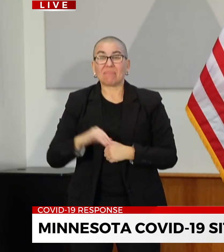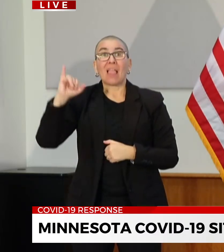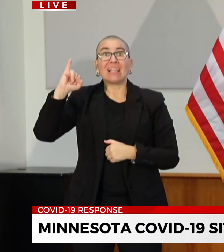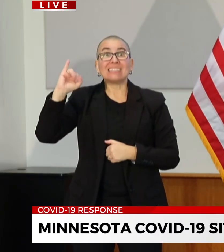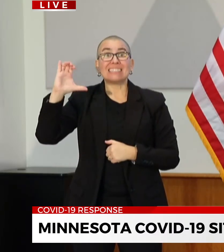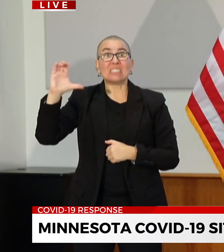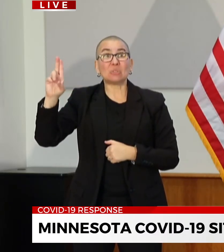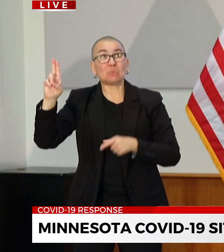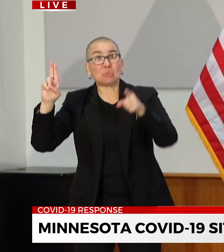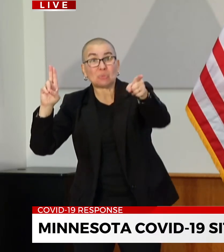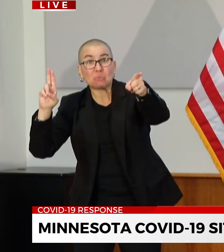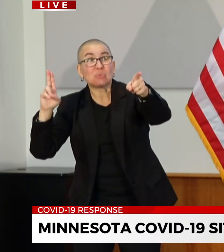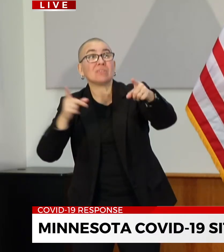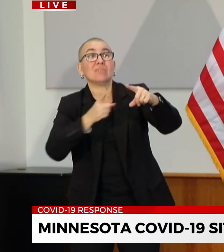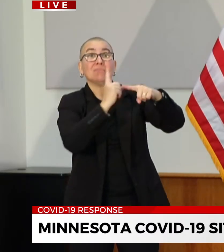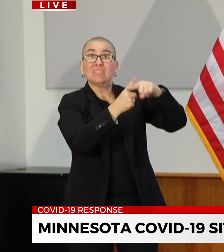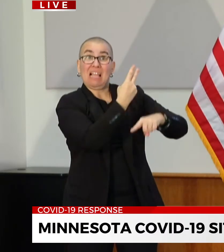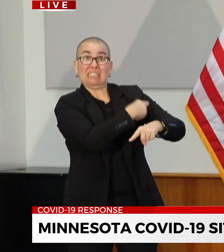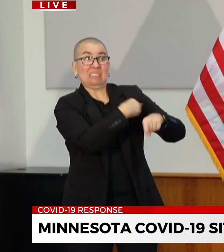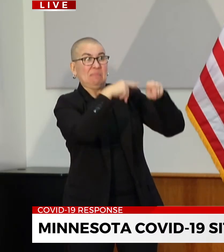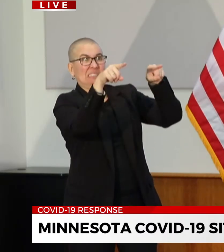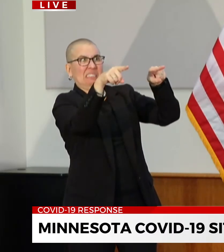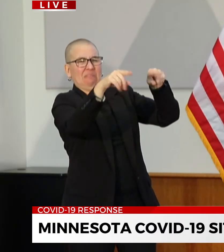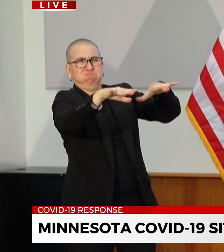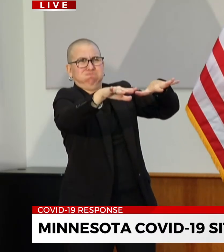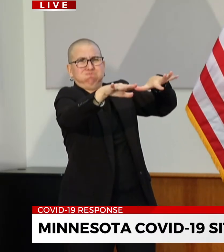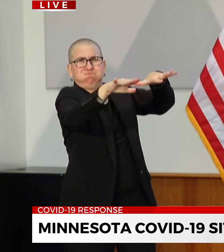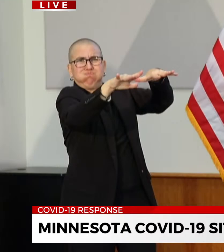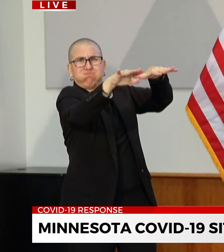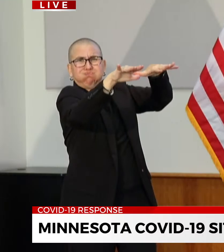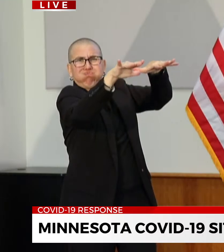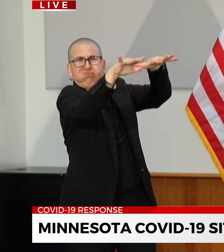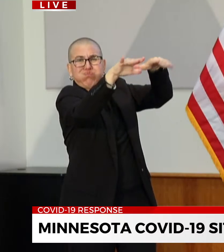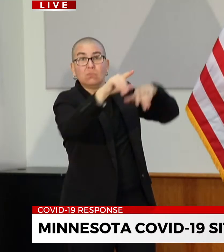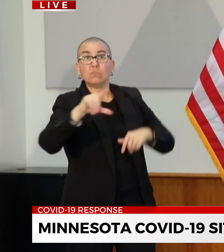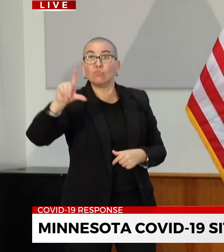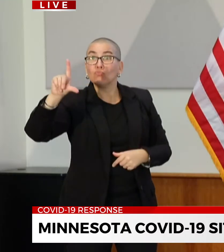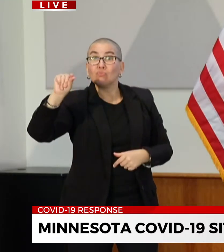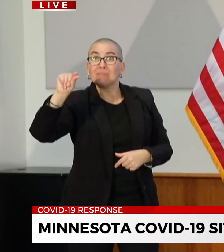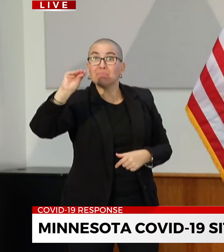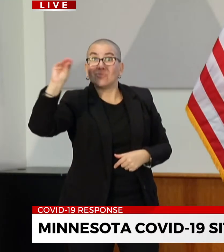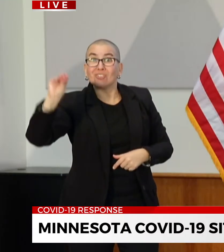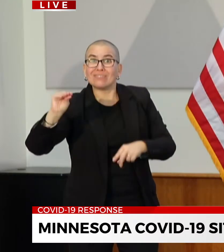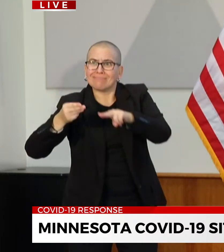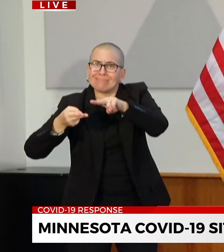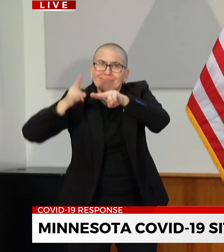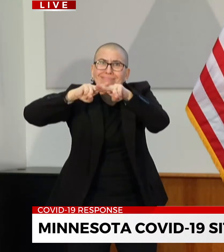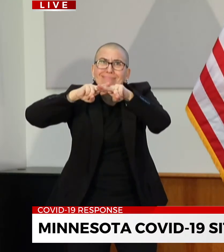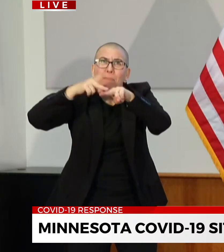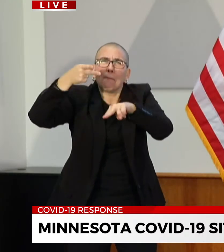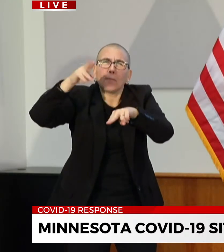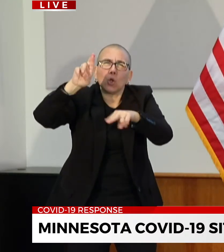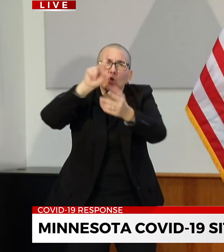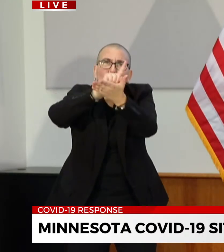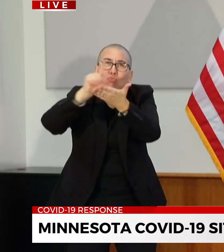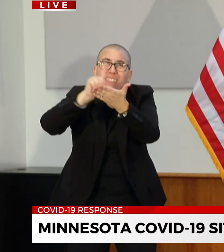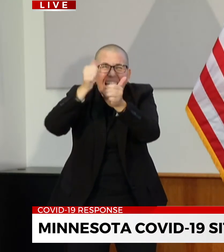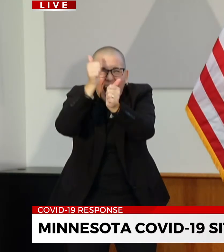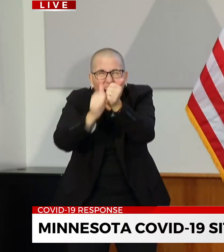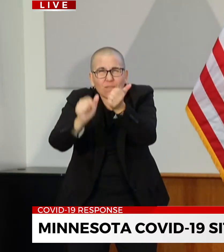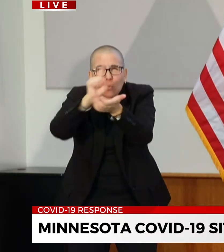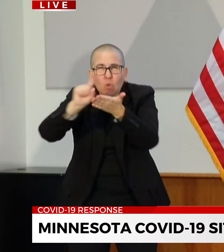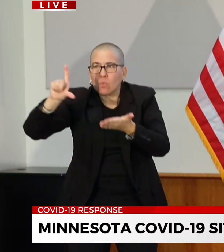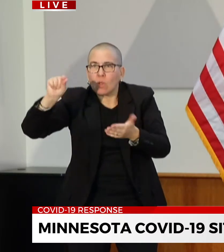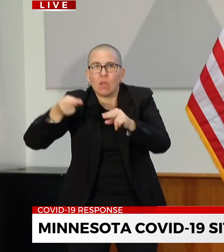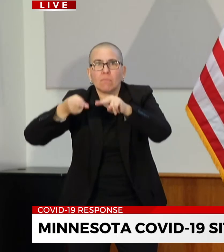non-ICU. That was an almost 20% increase in 1 week. And we know that we're going to reach another new high in the data